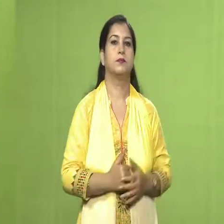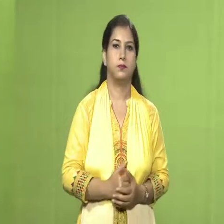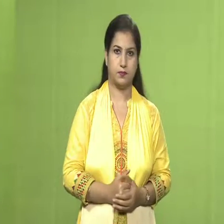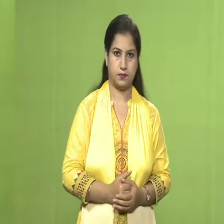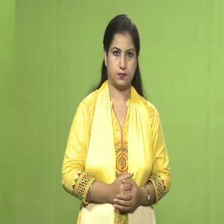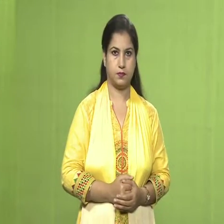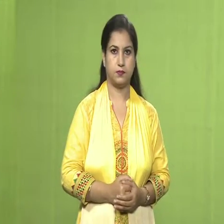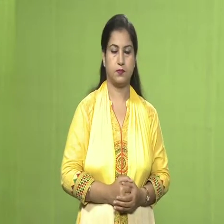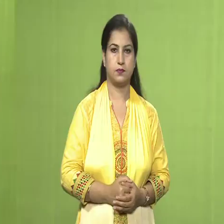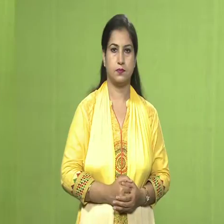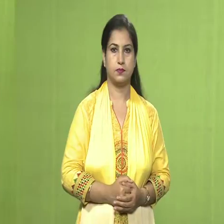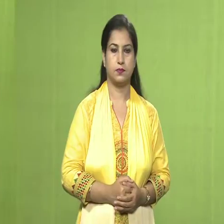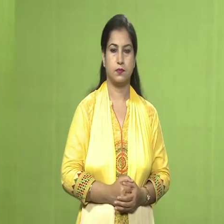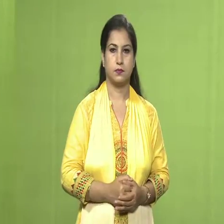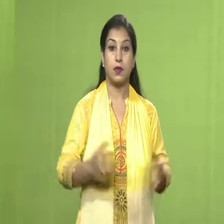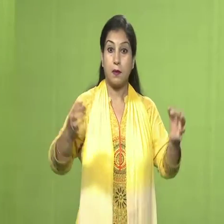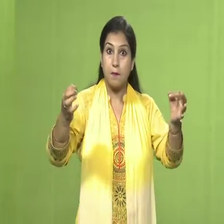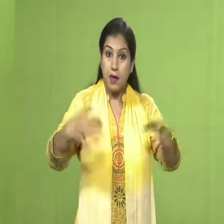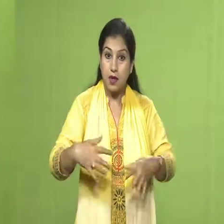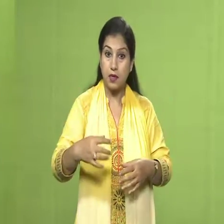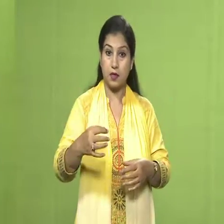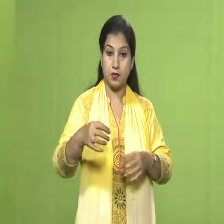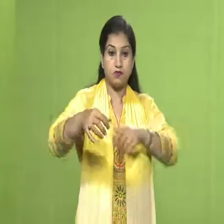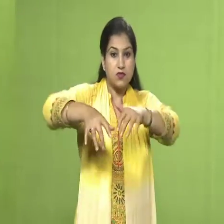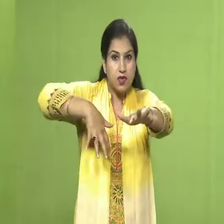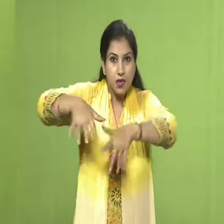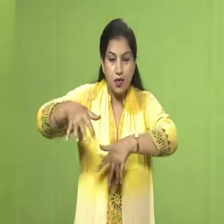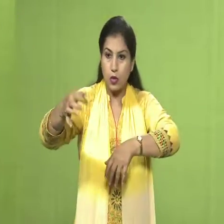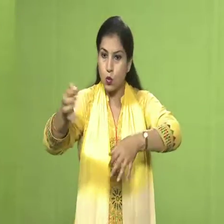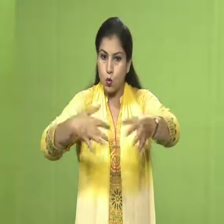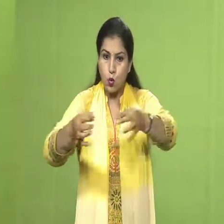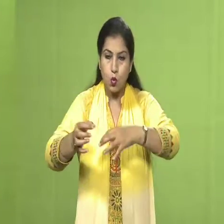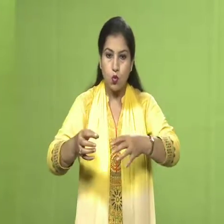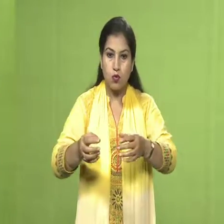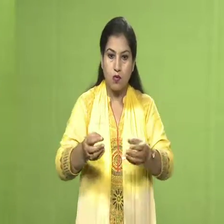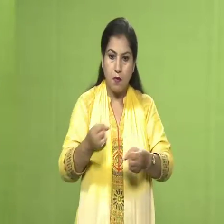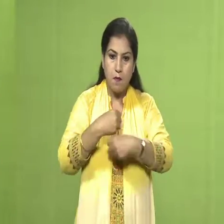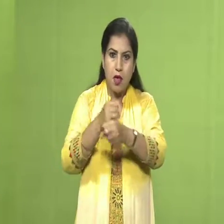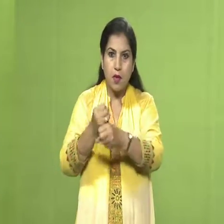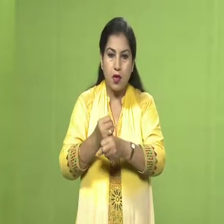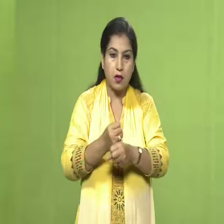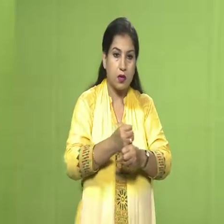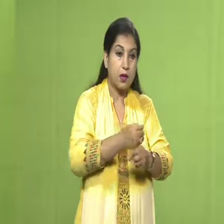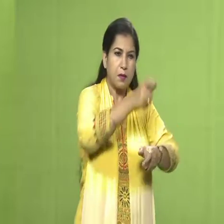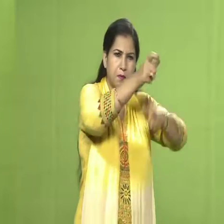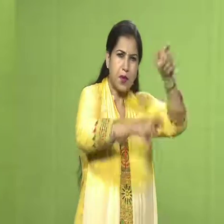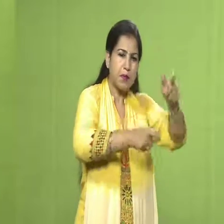Many new cities were formed and people migrated from villages to cities.